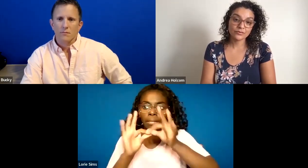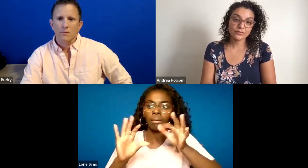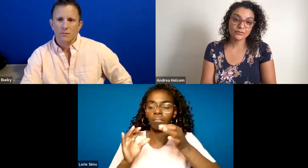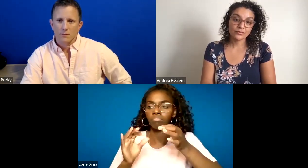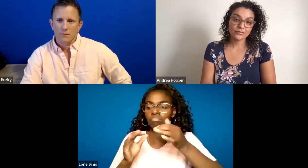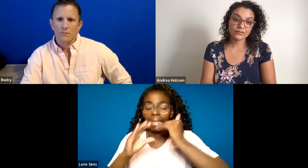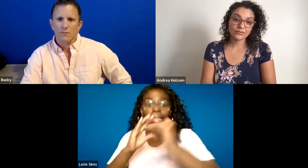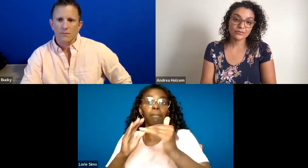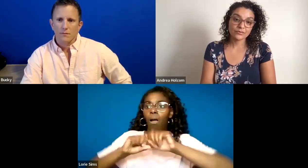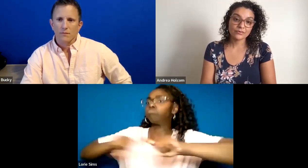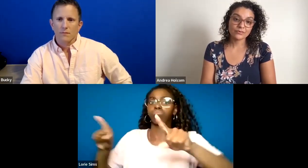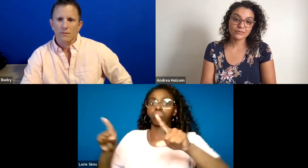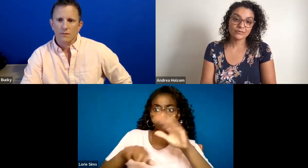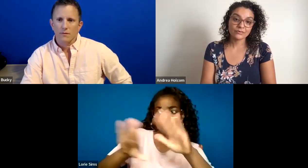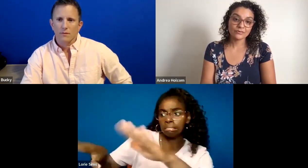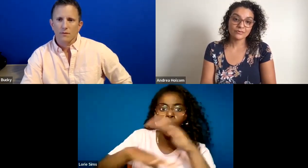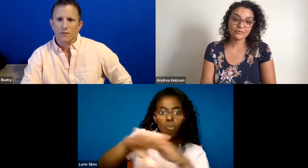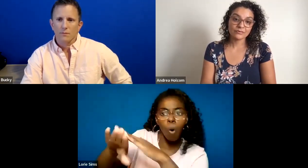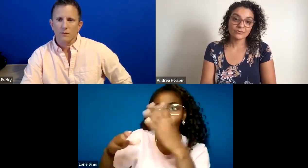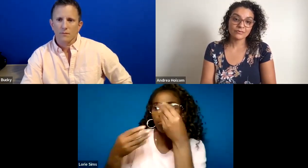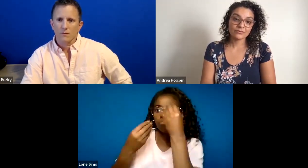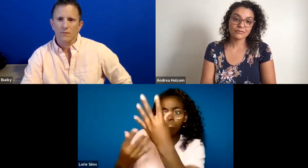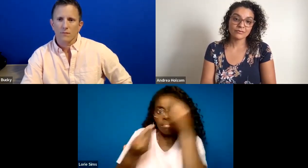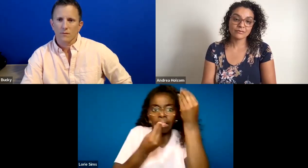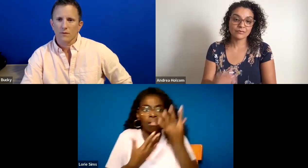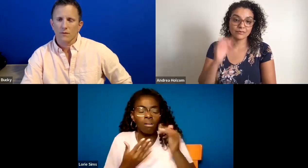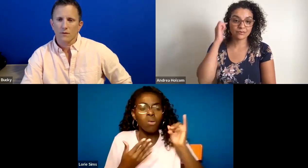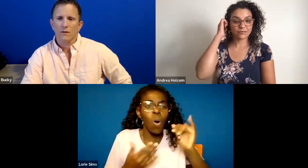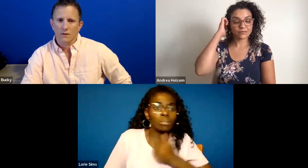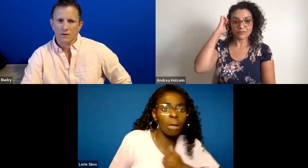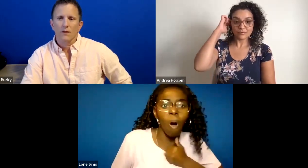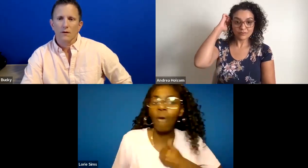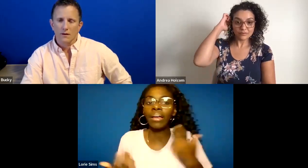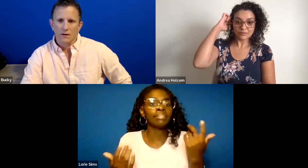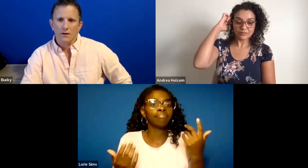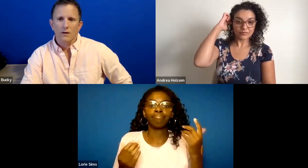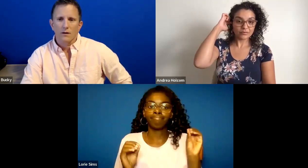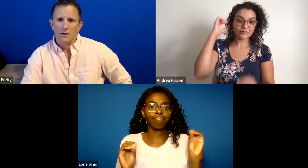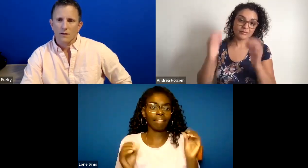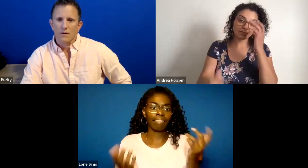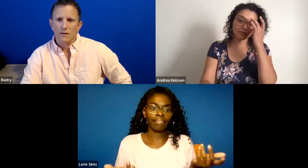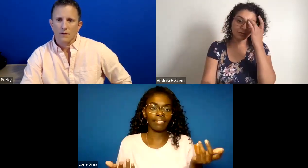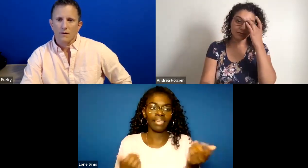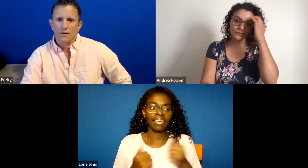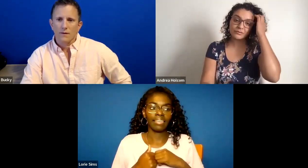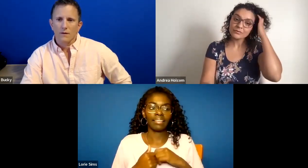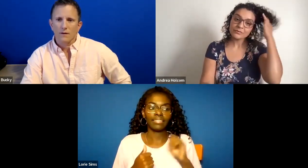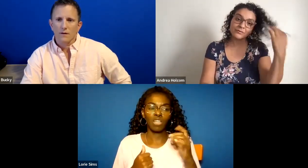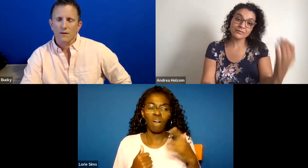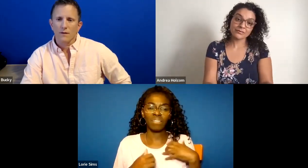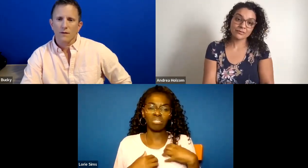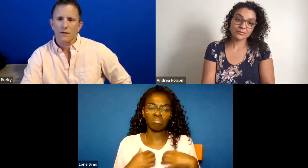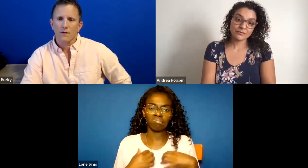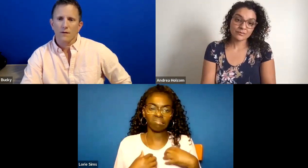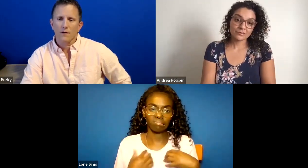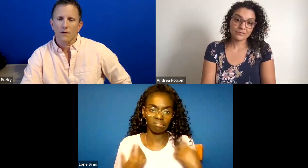There was no follow-up. There was no email that went out to say, hey, trigger warning, or to apologize after the fact. There